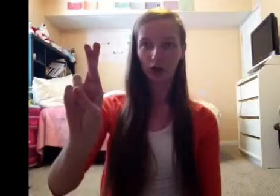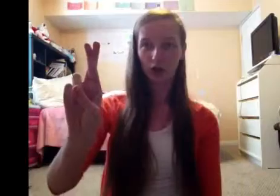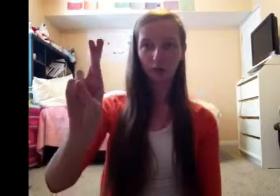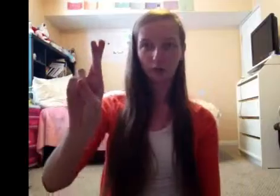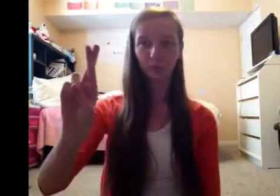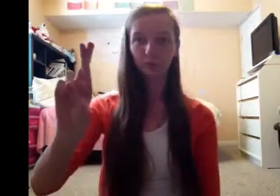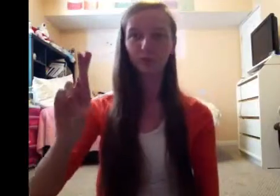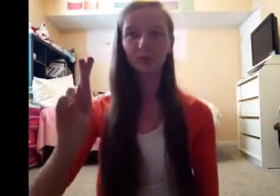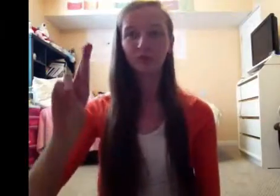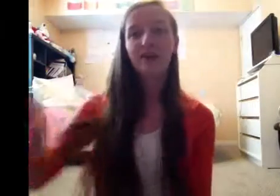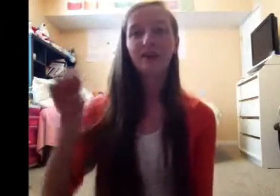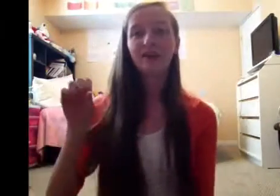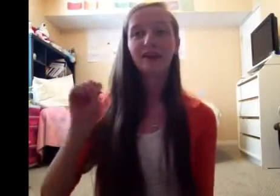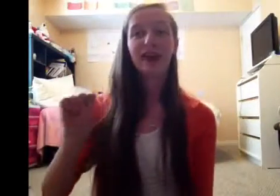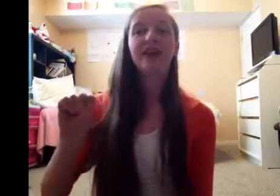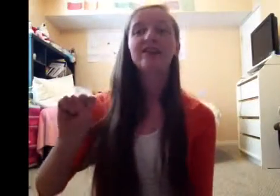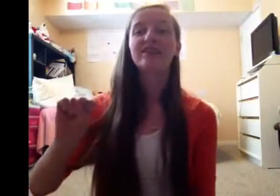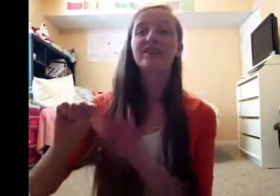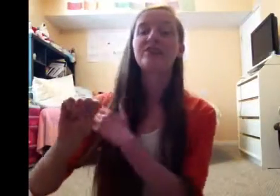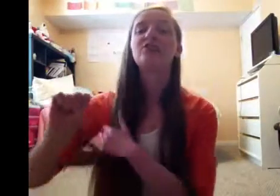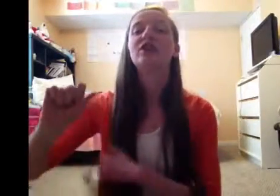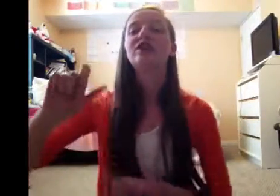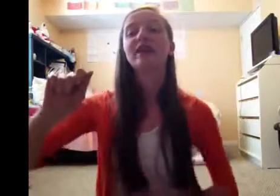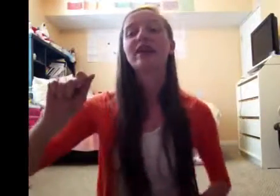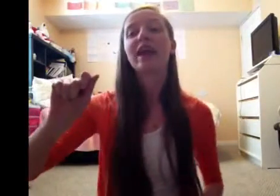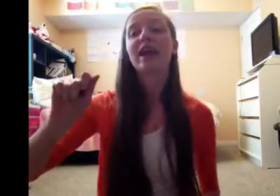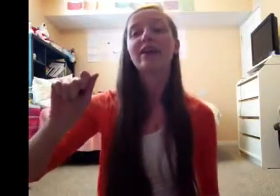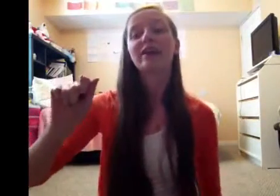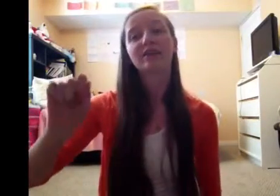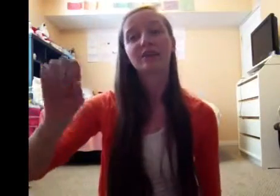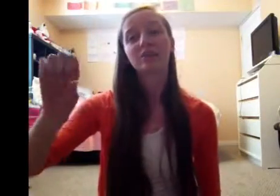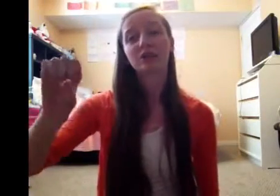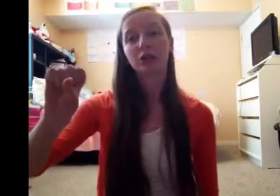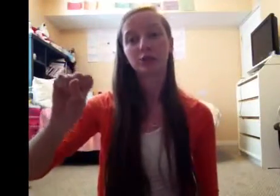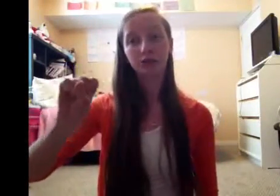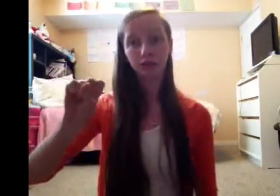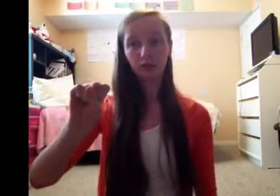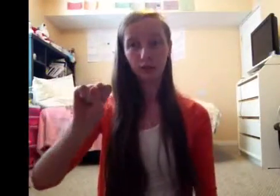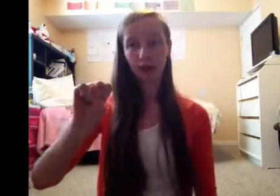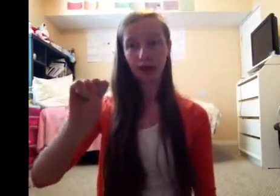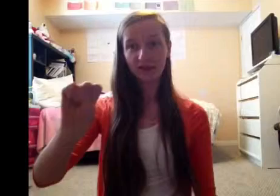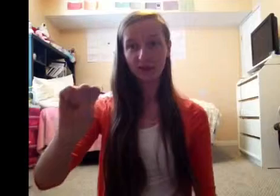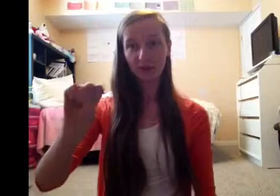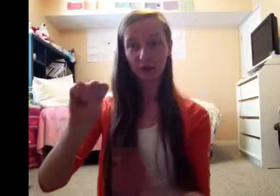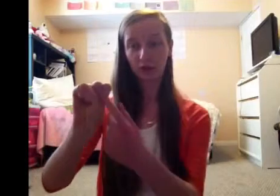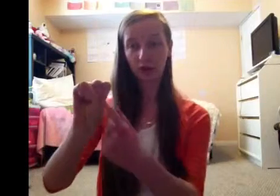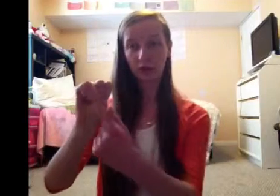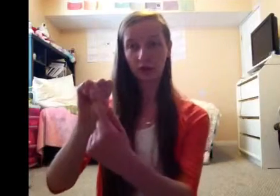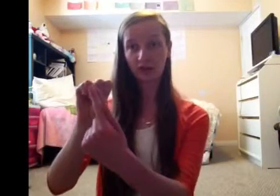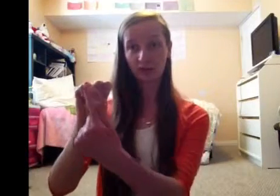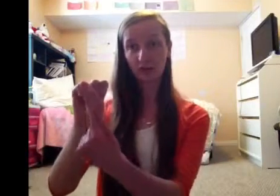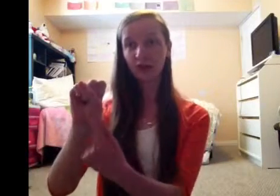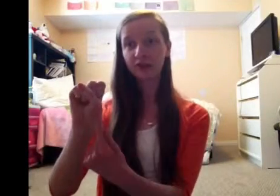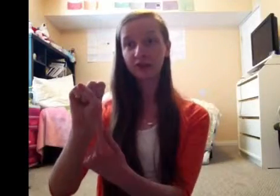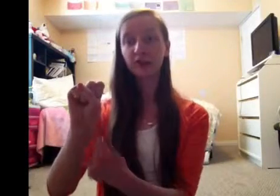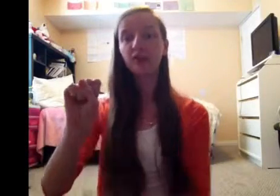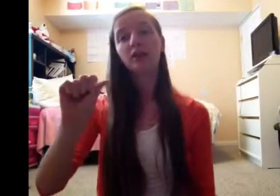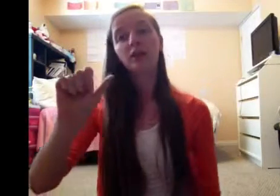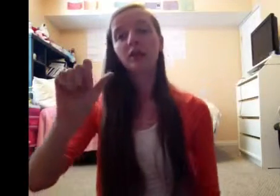R. S is just like A, except for S, your thumb is in front